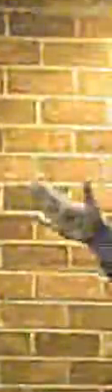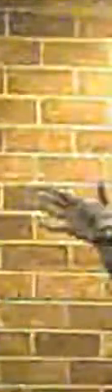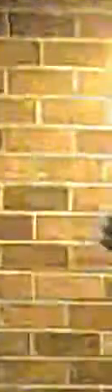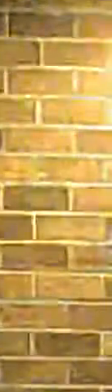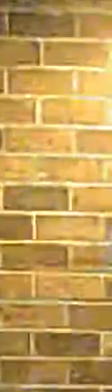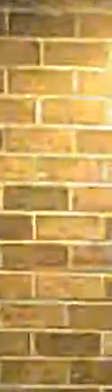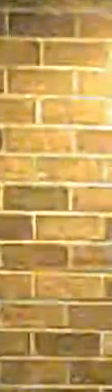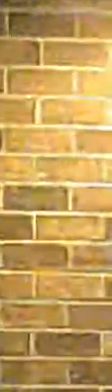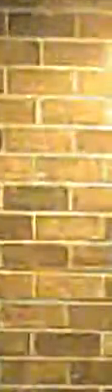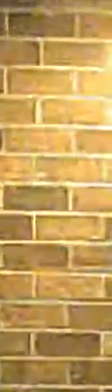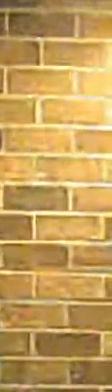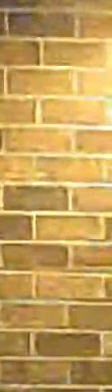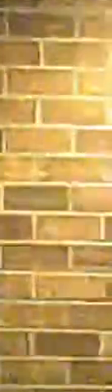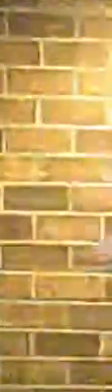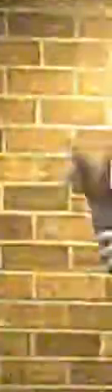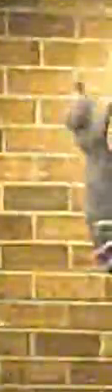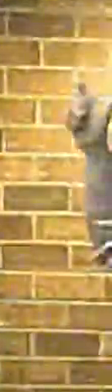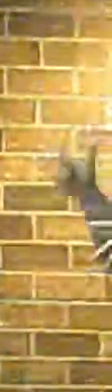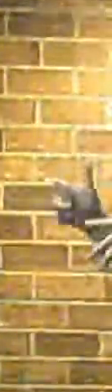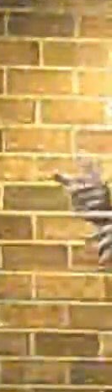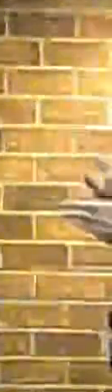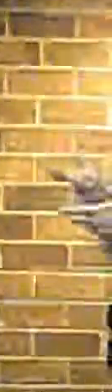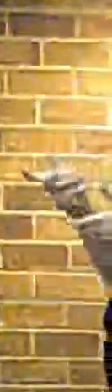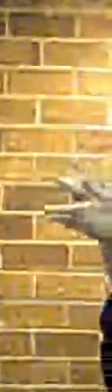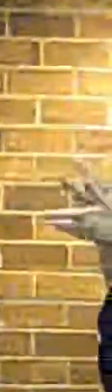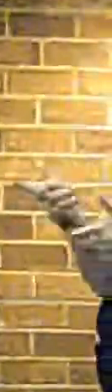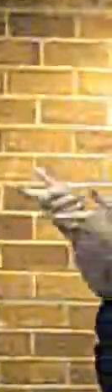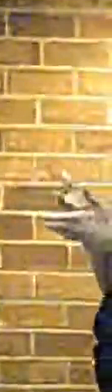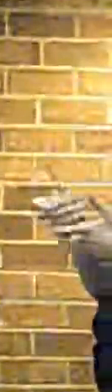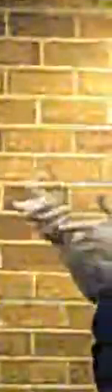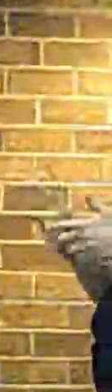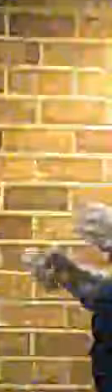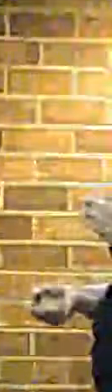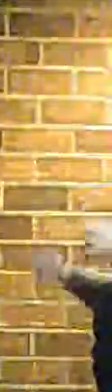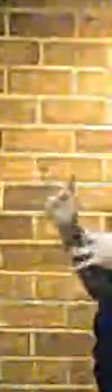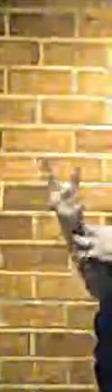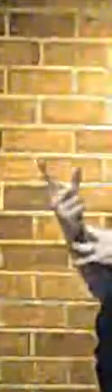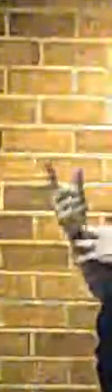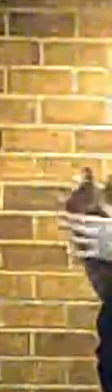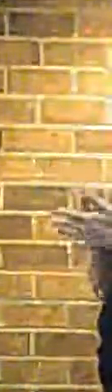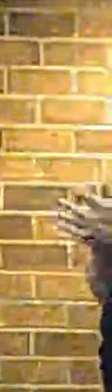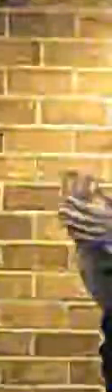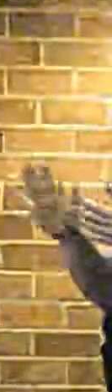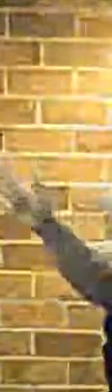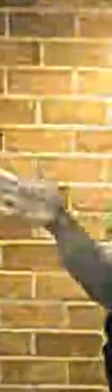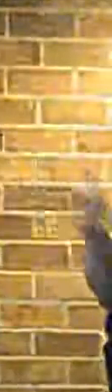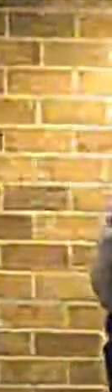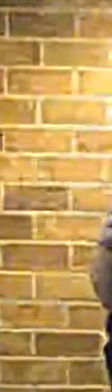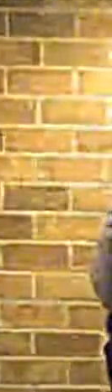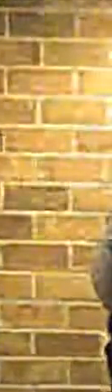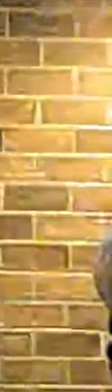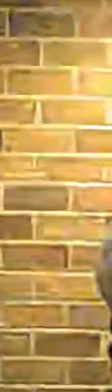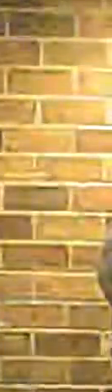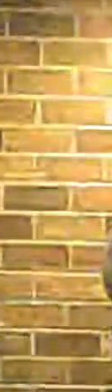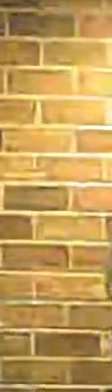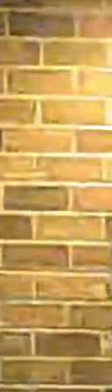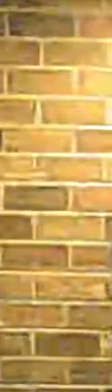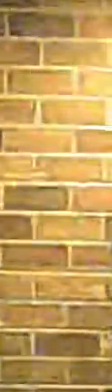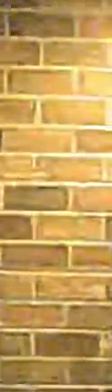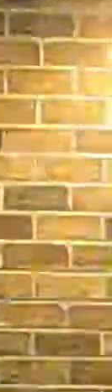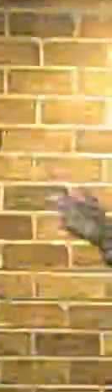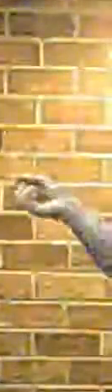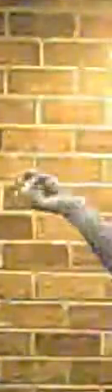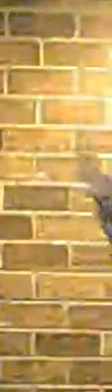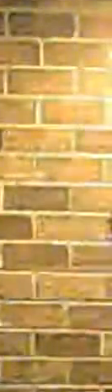I said to the person I spoke to, what would happen if Heswell closed? I then got a